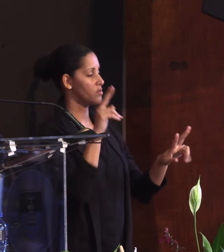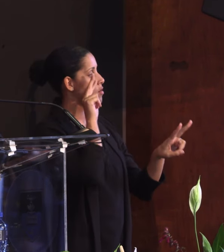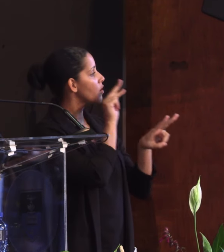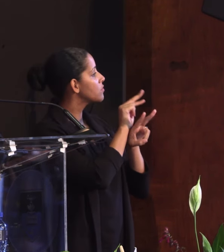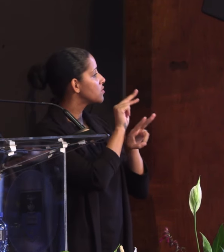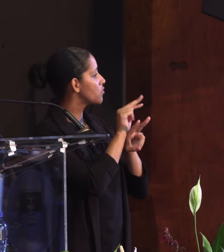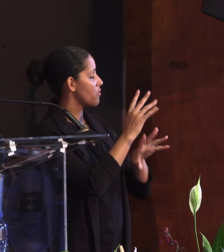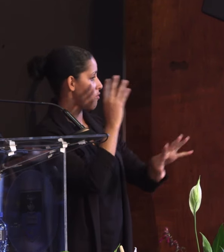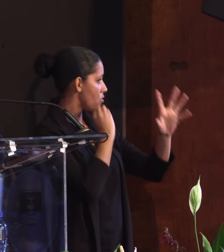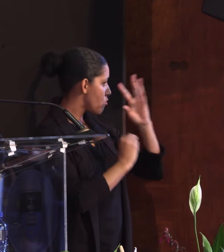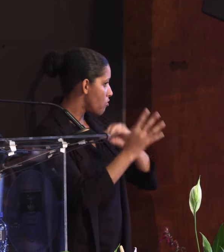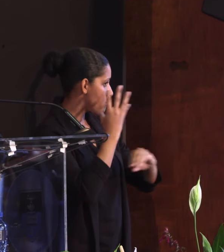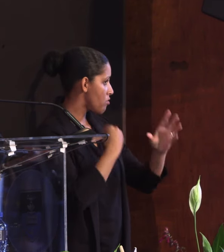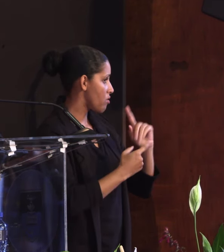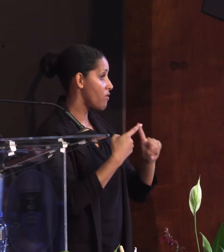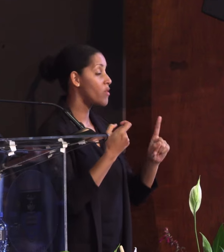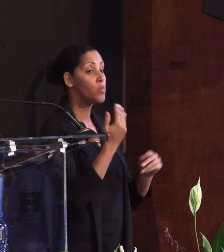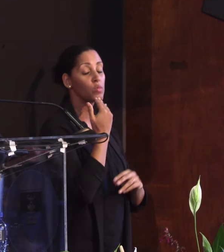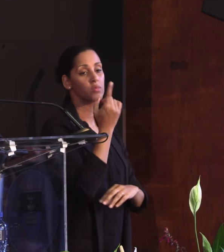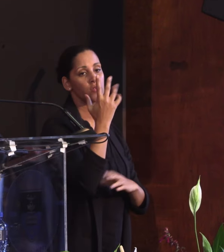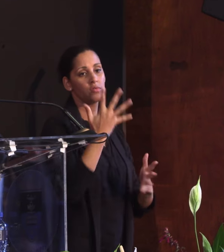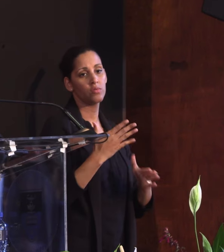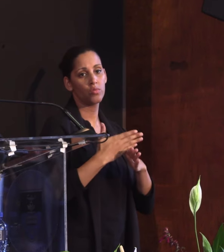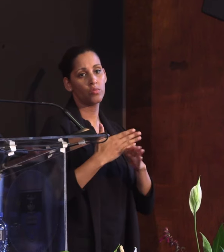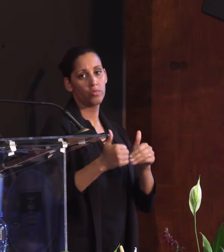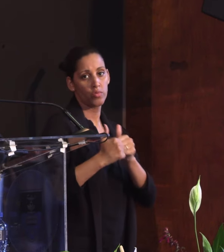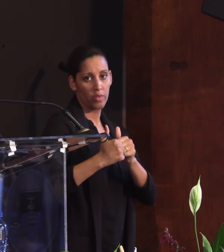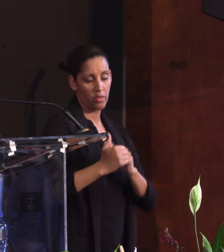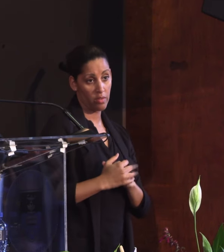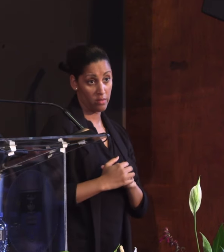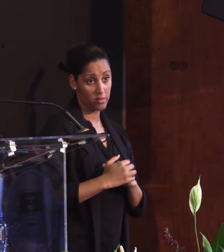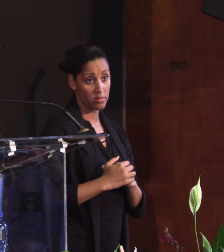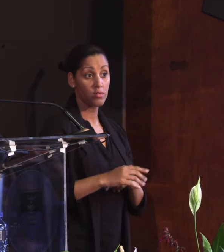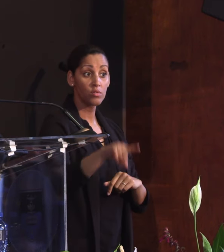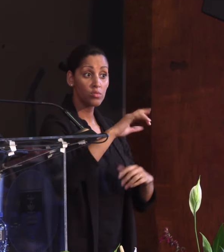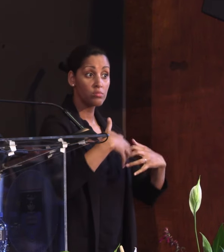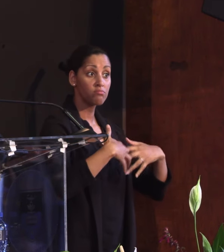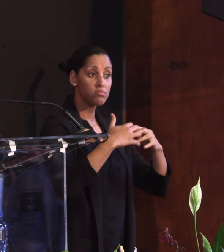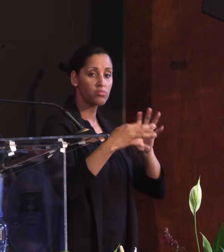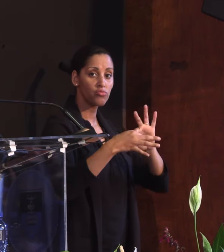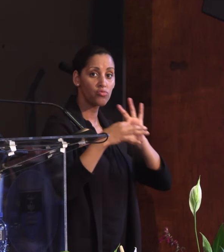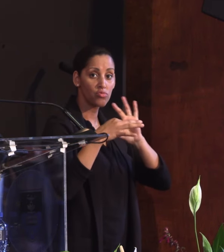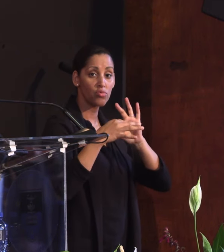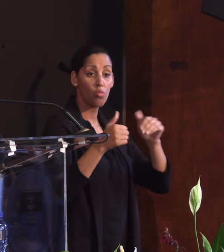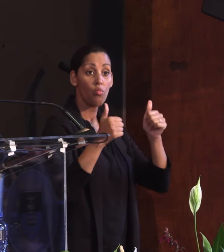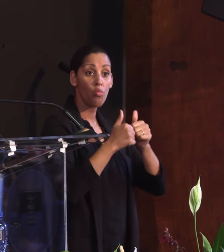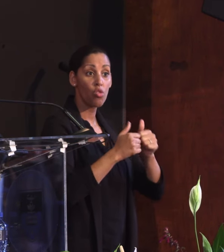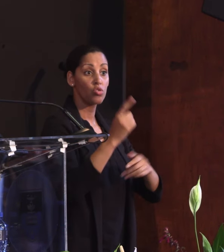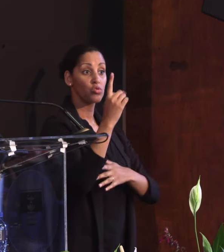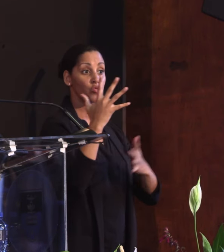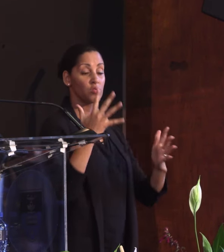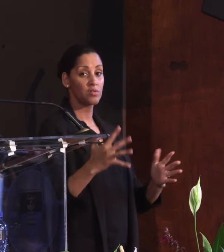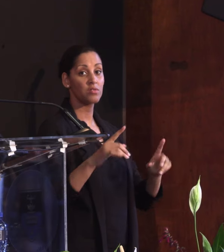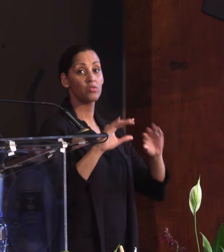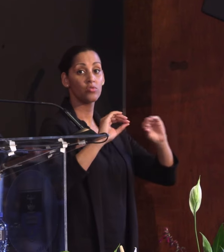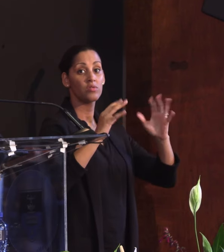learn from your teachers and colleagues, to form relationships with other students and members of the